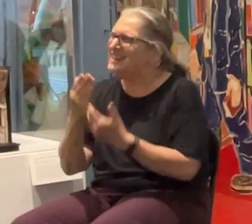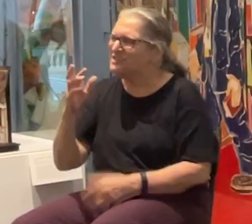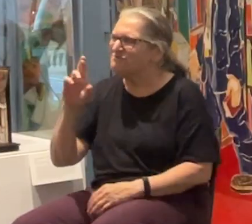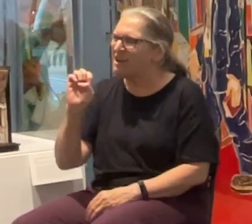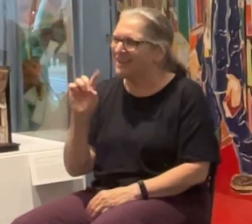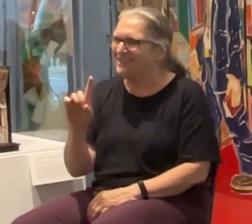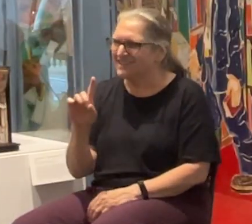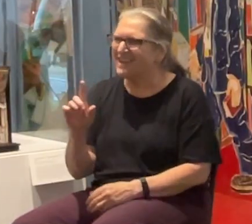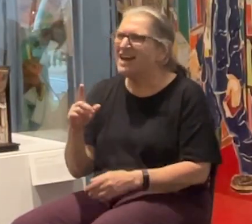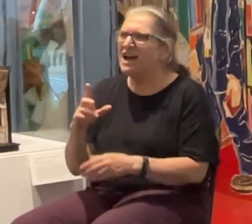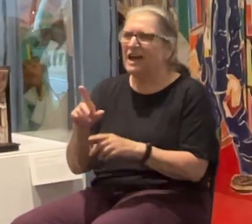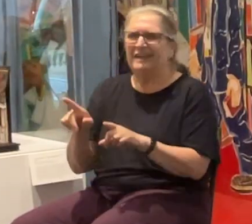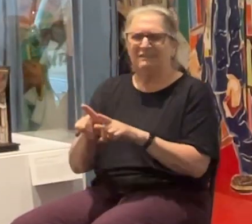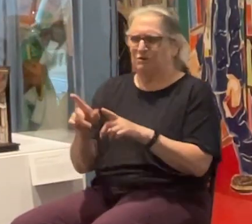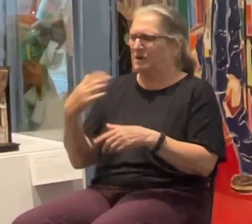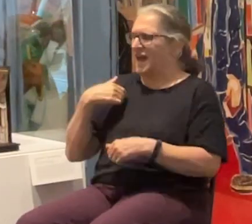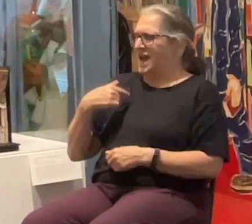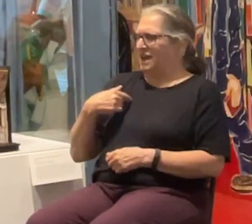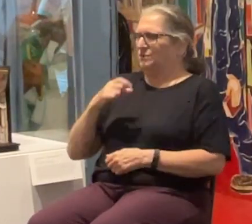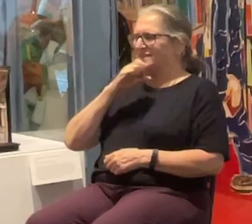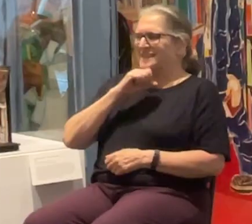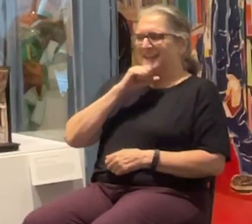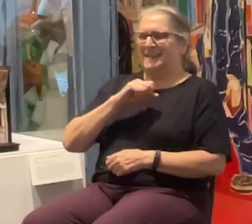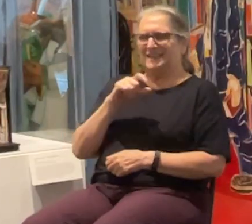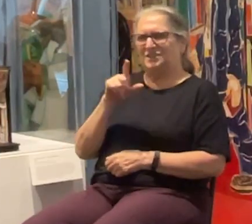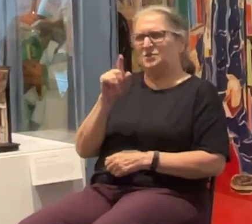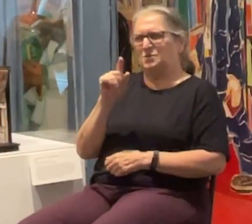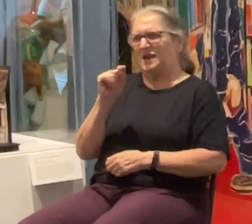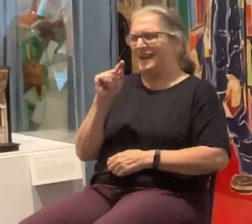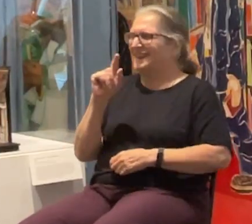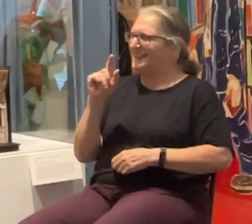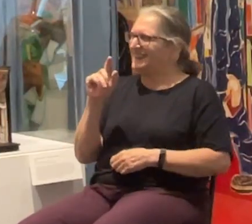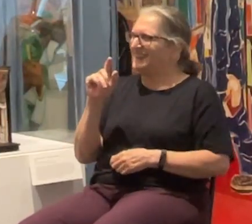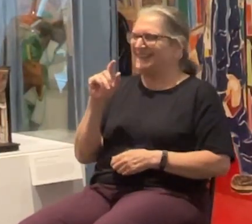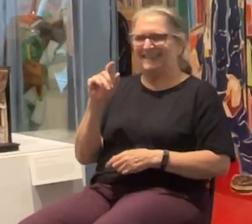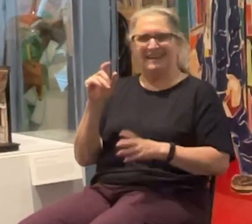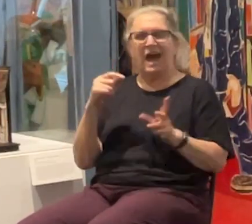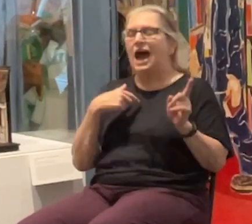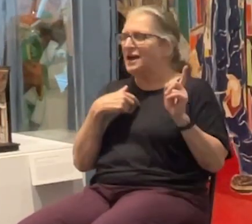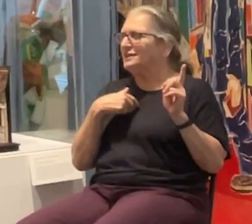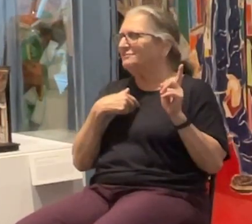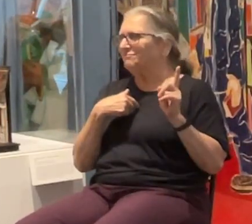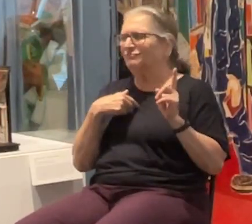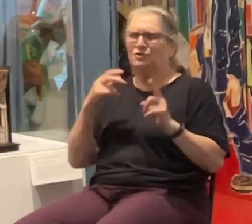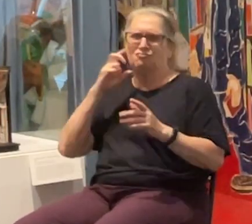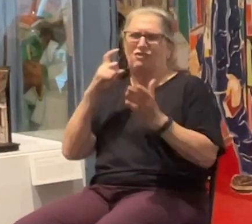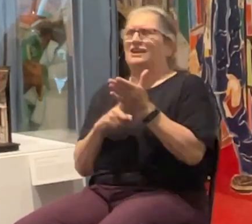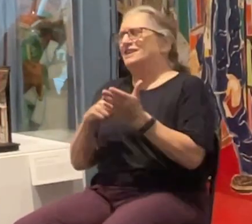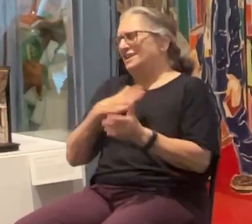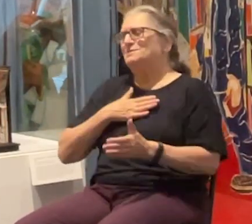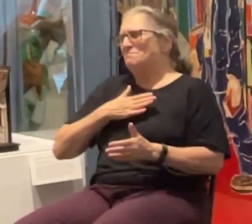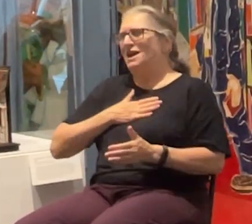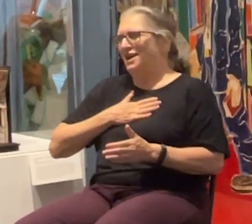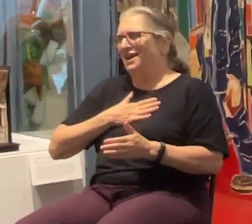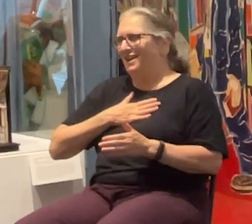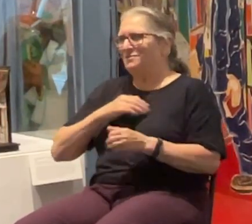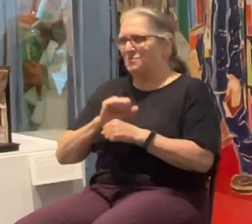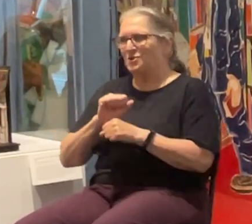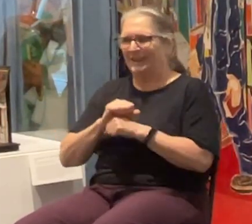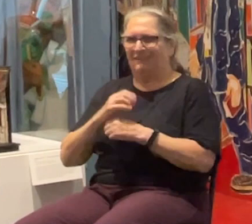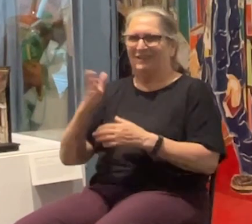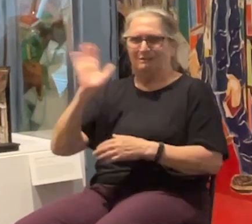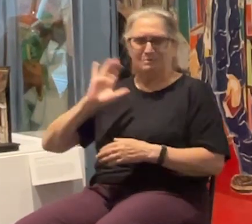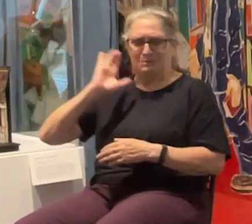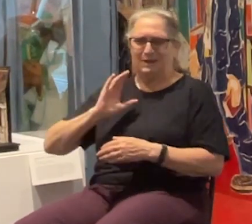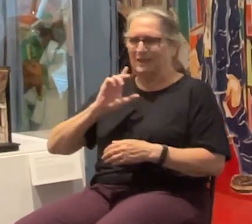even when I was like, you know, 20 years old, recognize something of my hand, and for sure that's him. That's his work. And, you